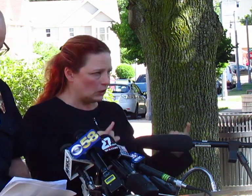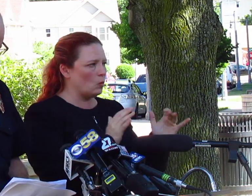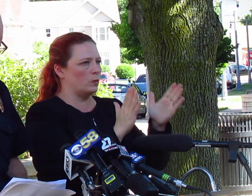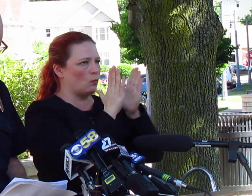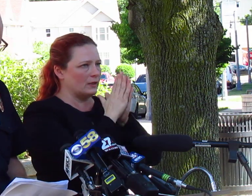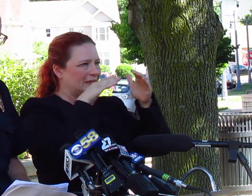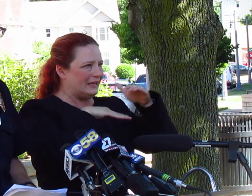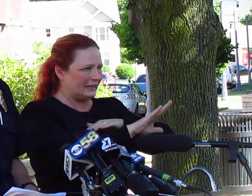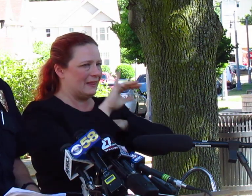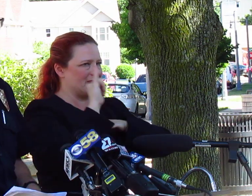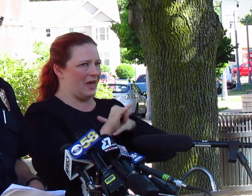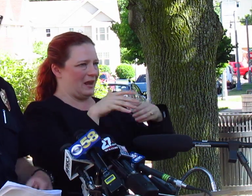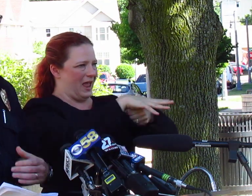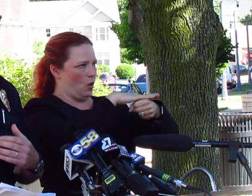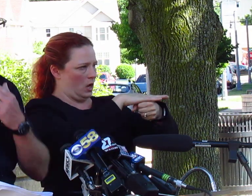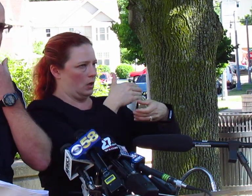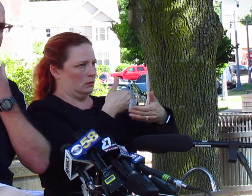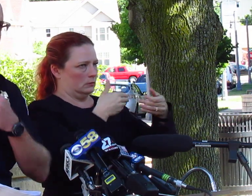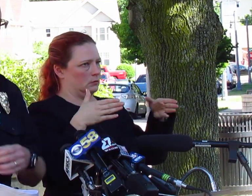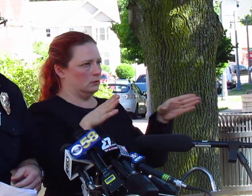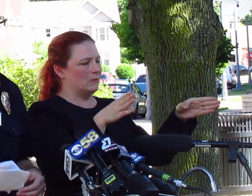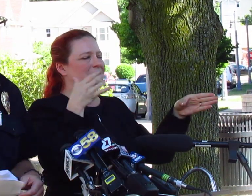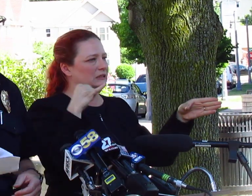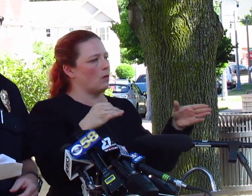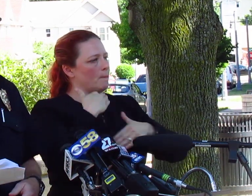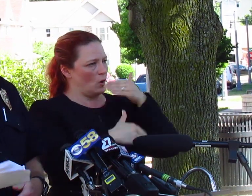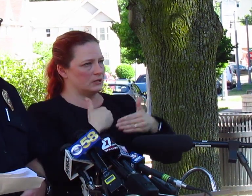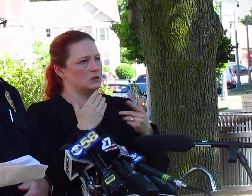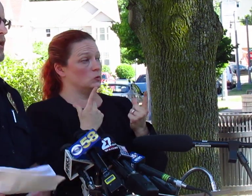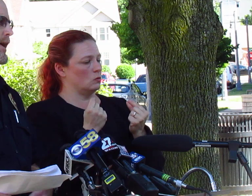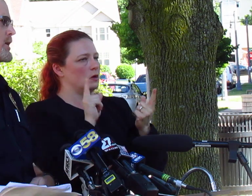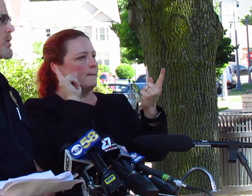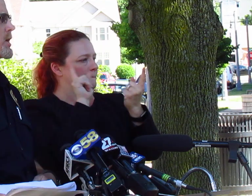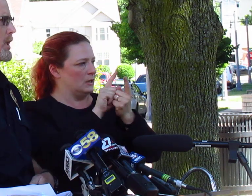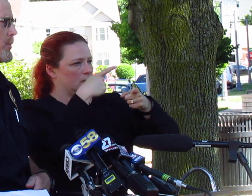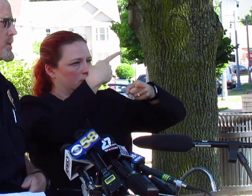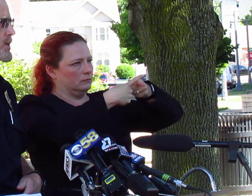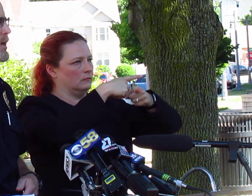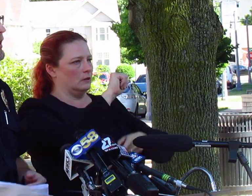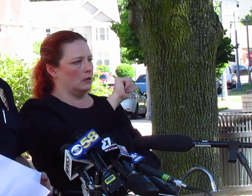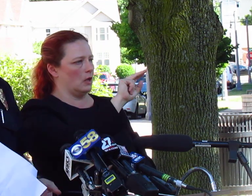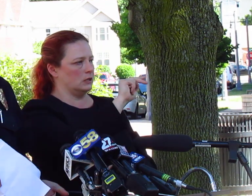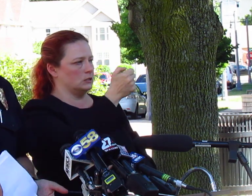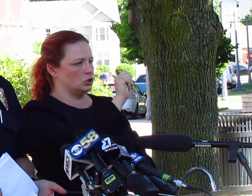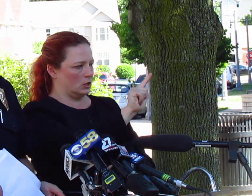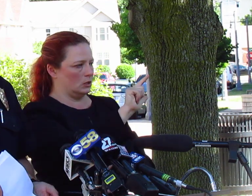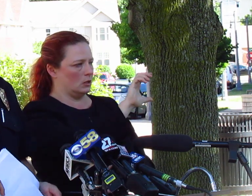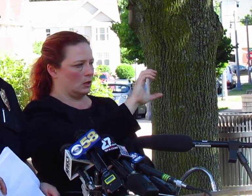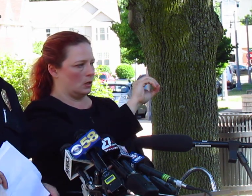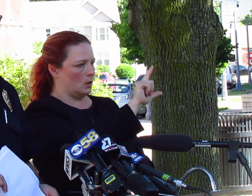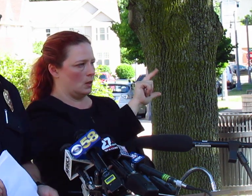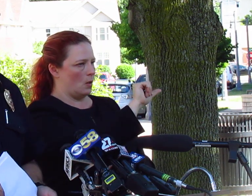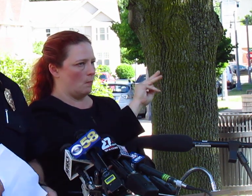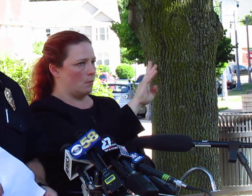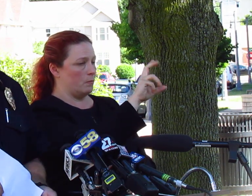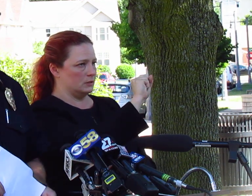area, but they still have to go through that process of meeting at the intersection of Angell and Columbus. One of our police officers